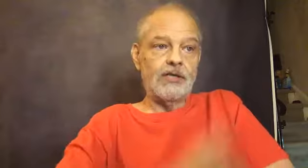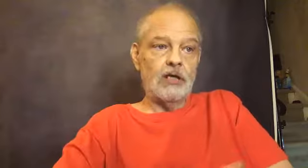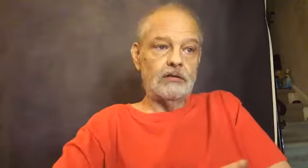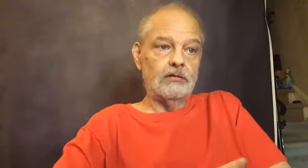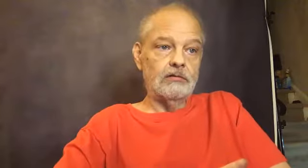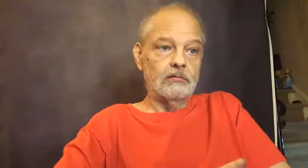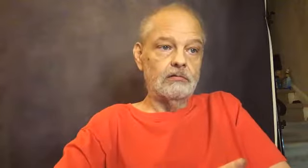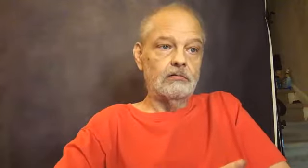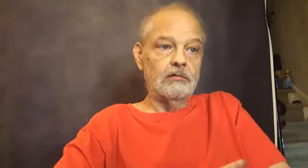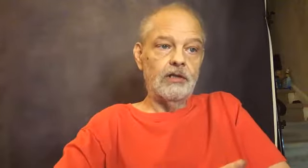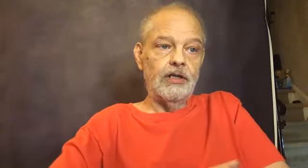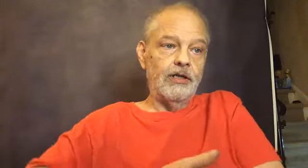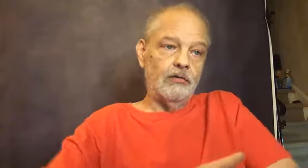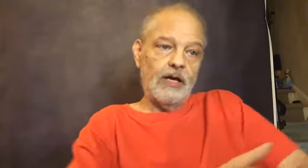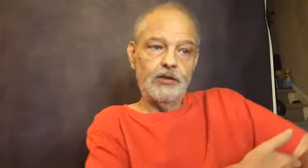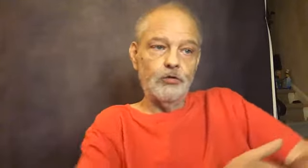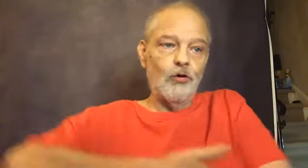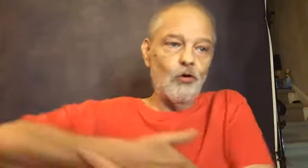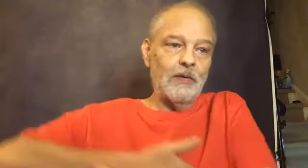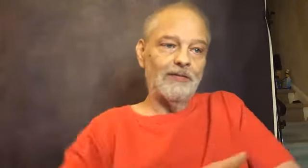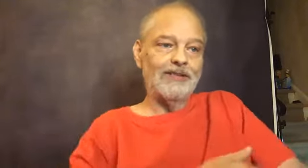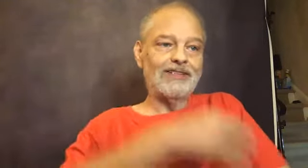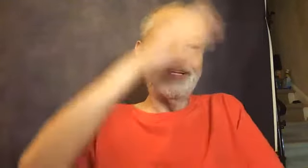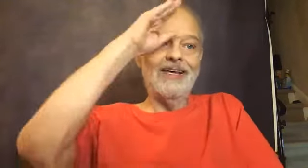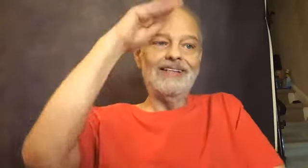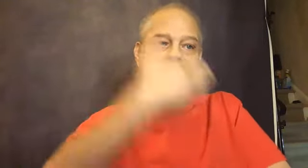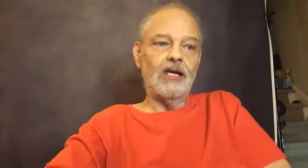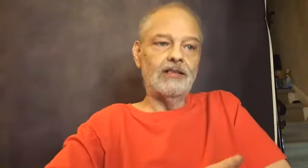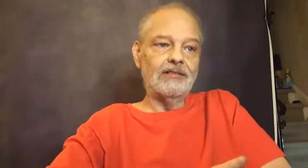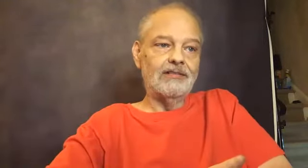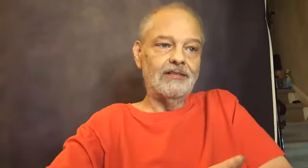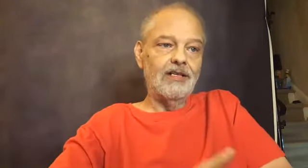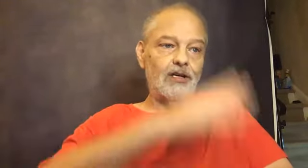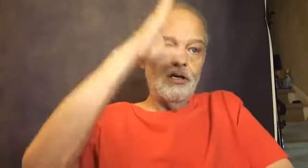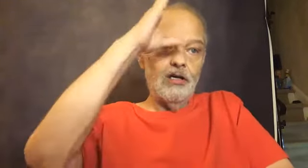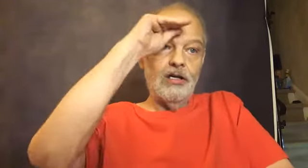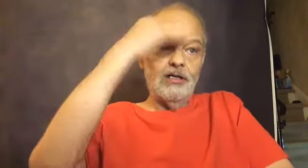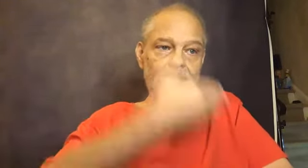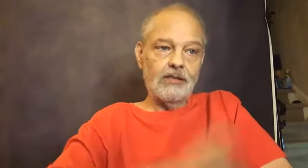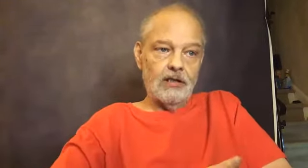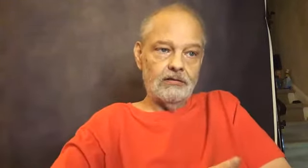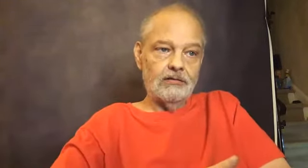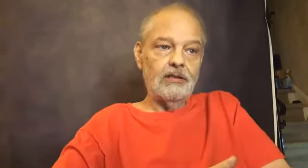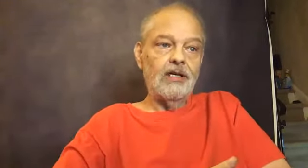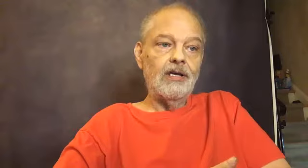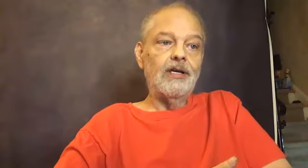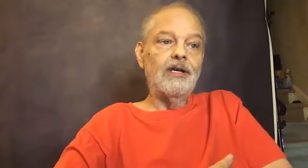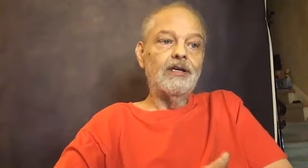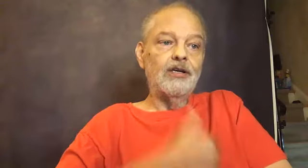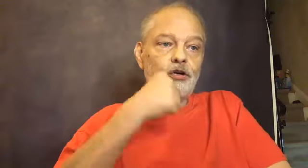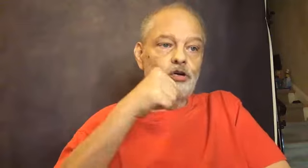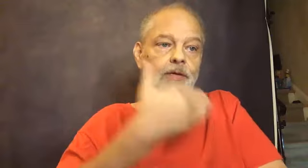son. You don't have to do the whole baby, just son, son, girl,